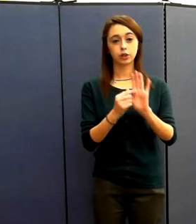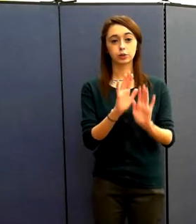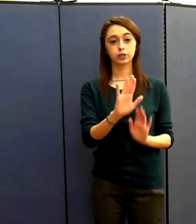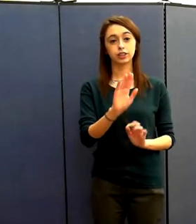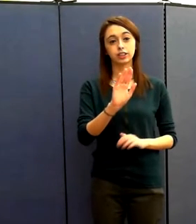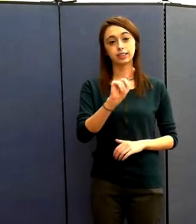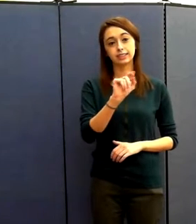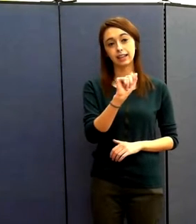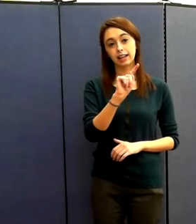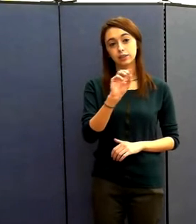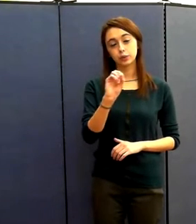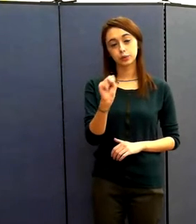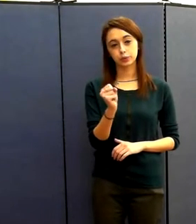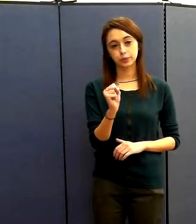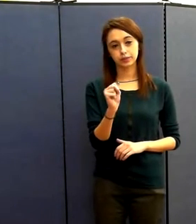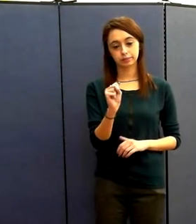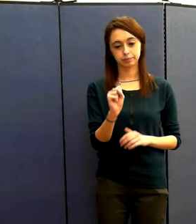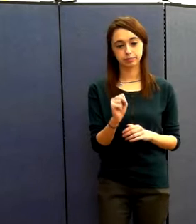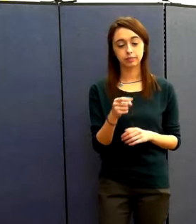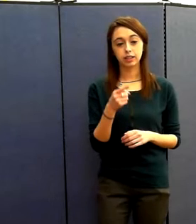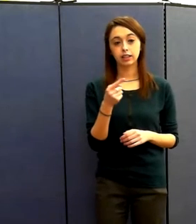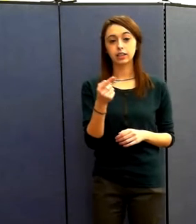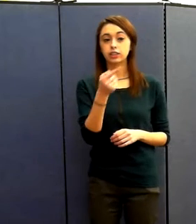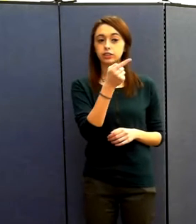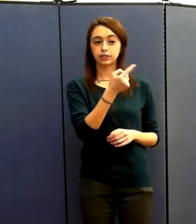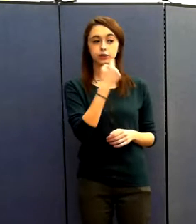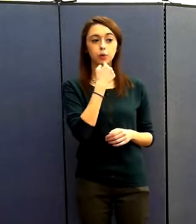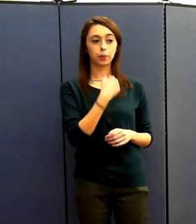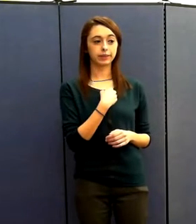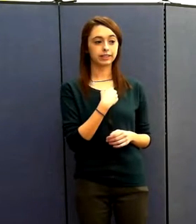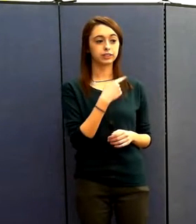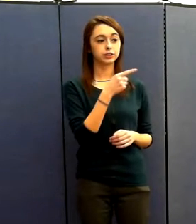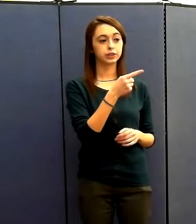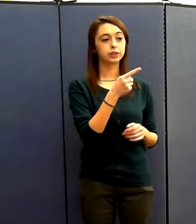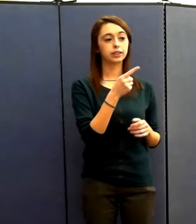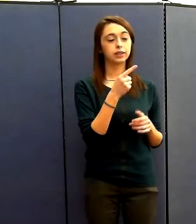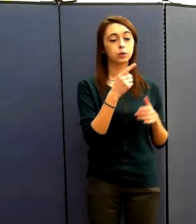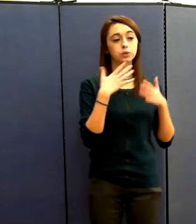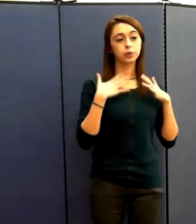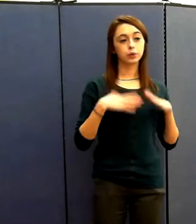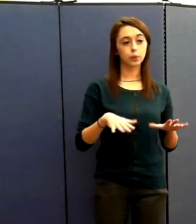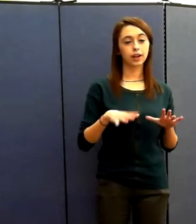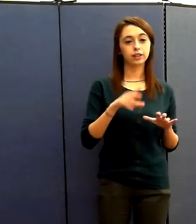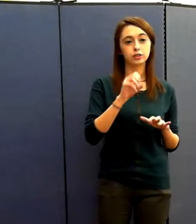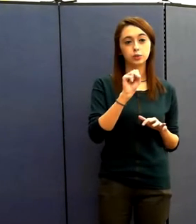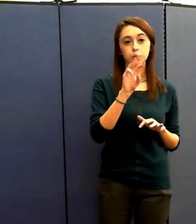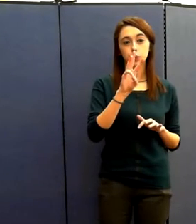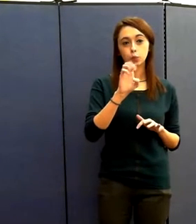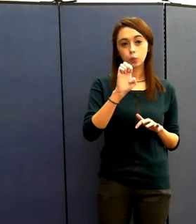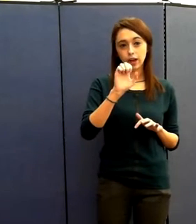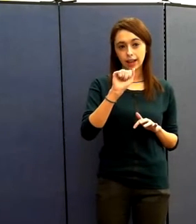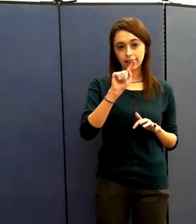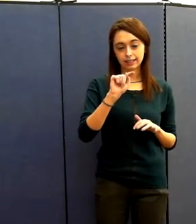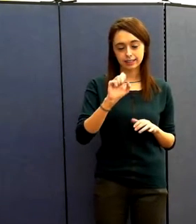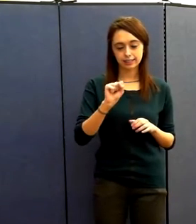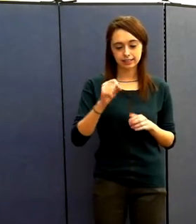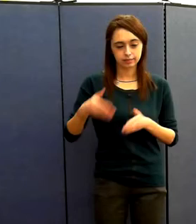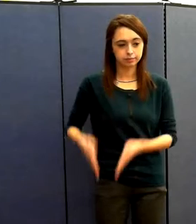she was going to wear sweatpants when I arrived to her home for the interview, but that putting on a sassy outfit just perked up